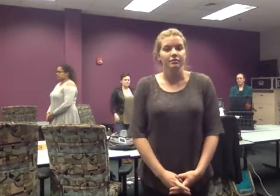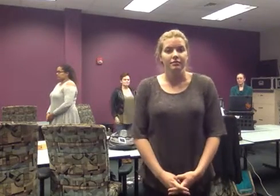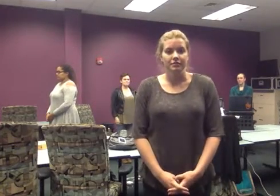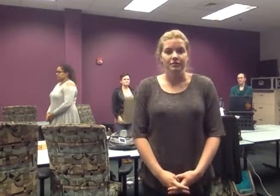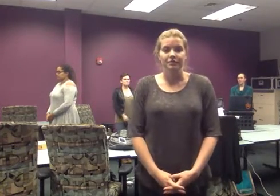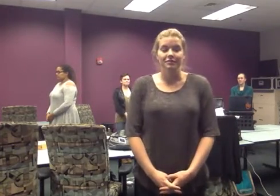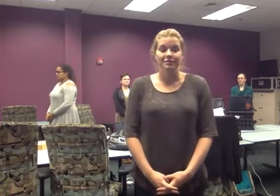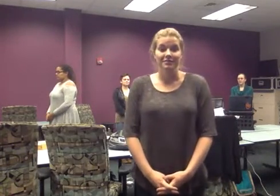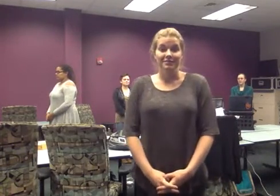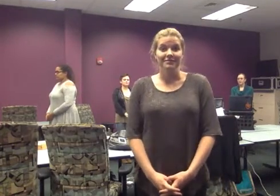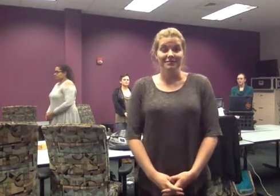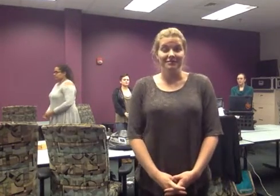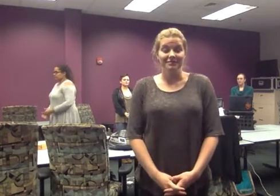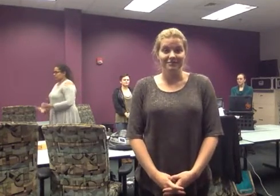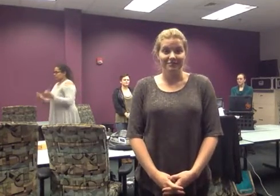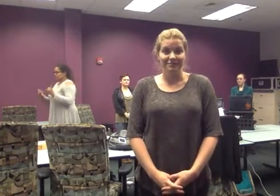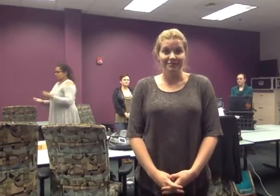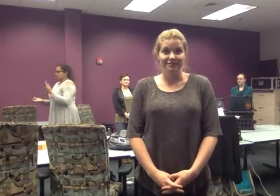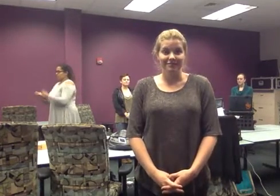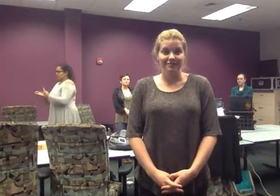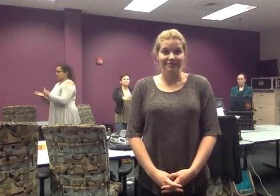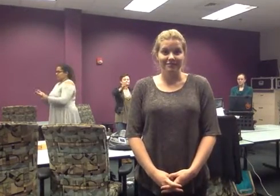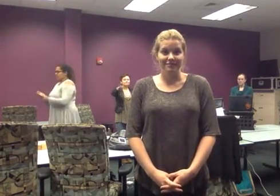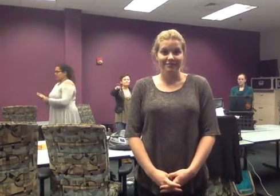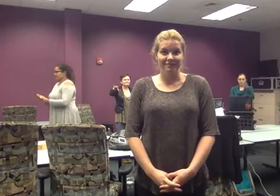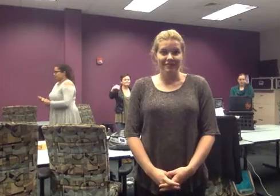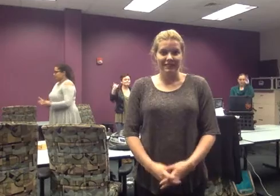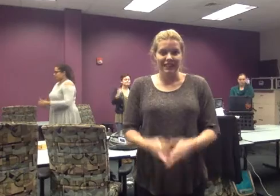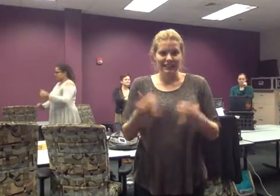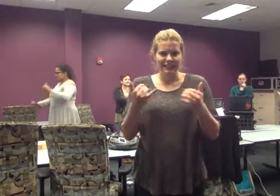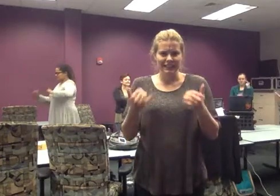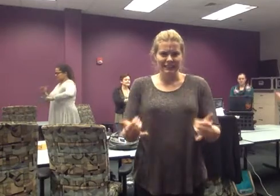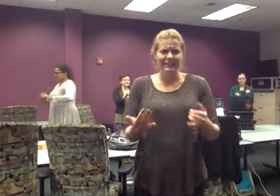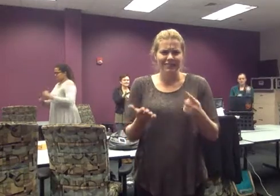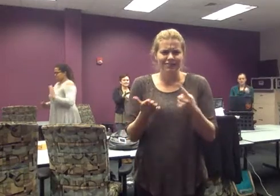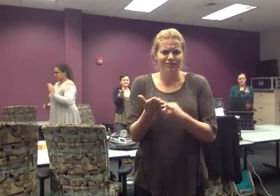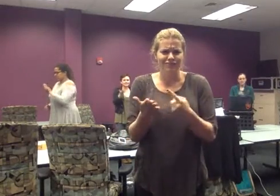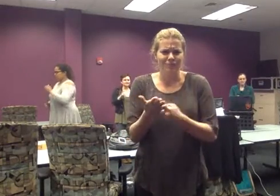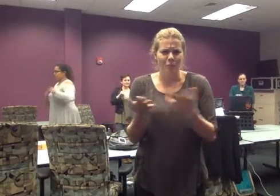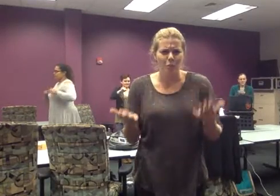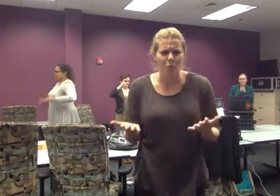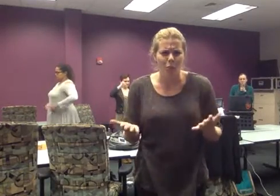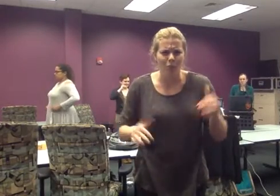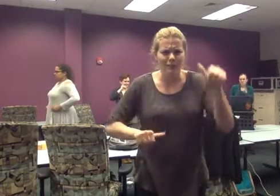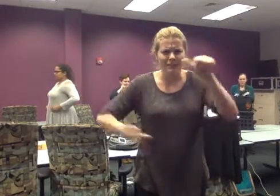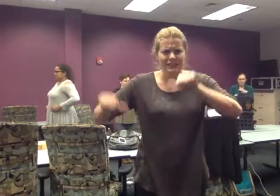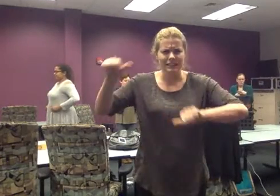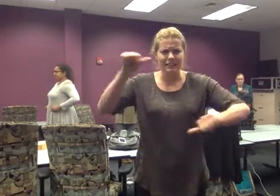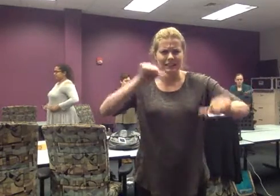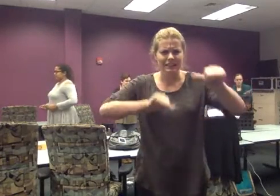Boys and girls, today we're going to talk about, in science, our bodies. And we're going to talk specifically